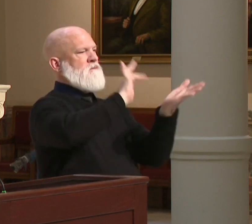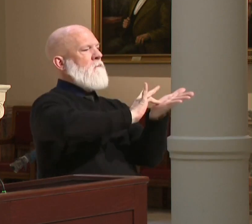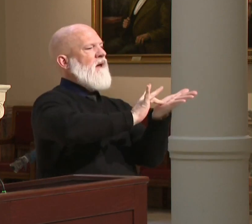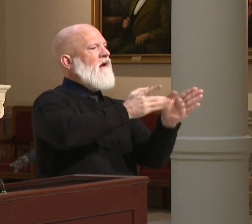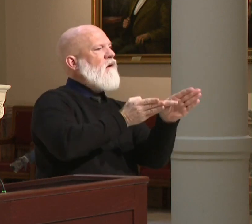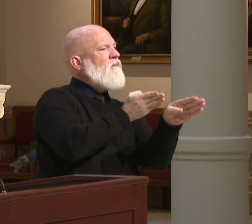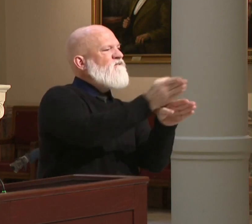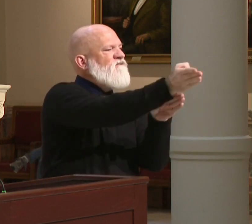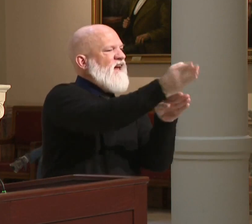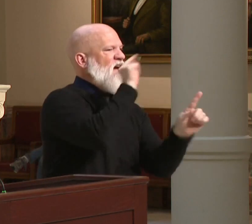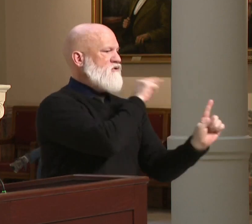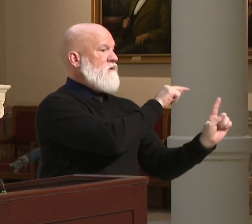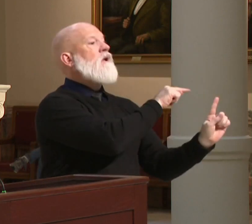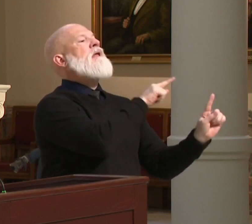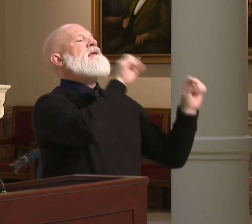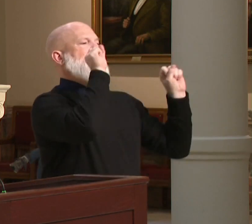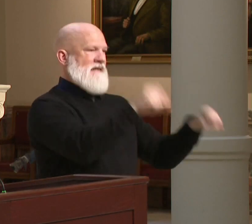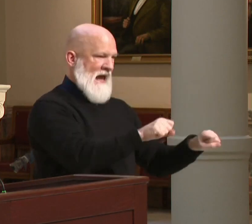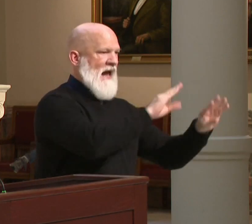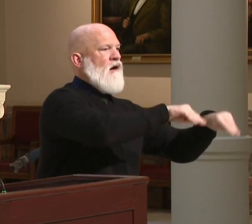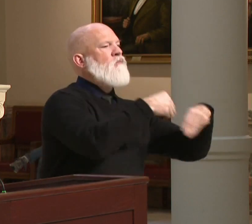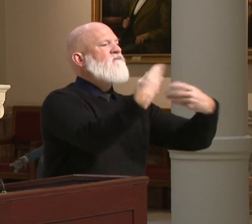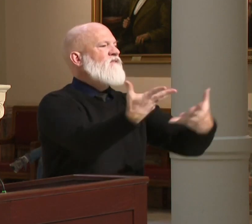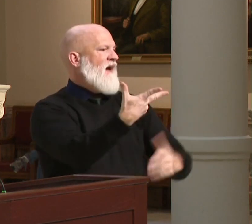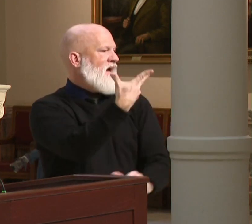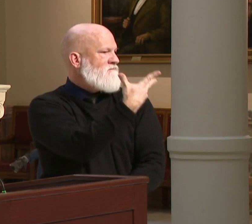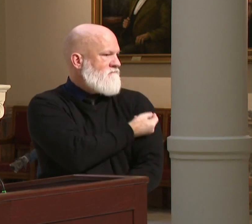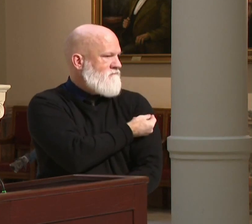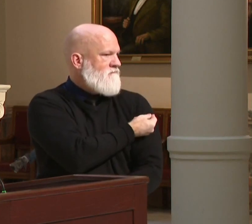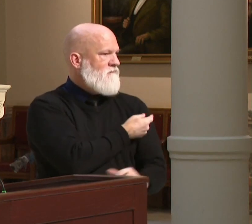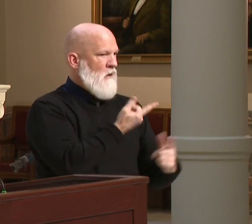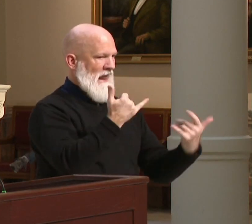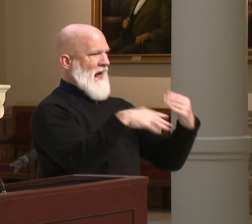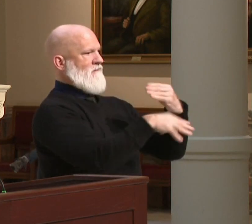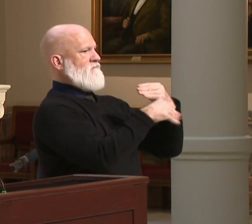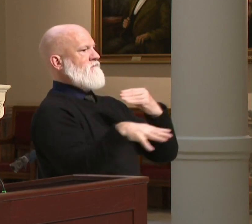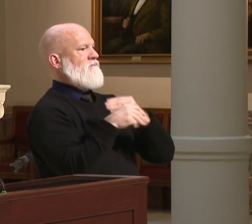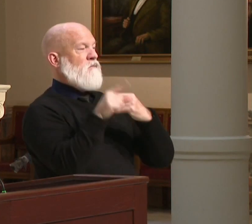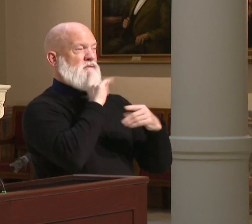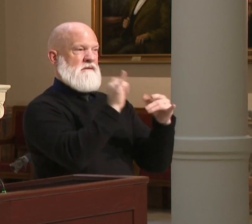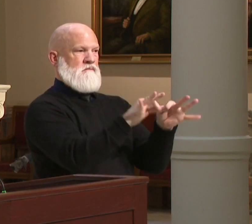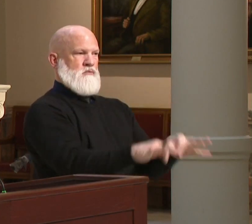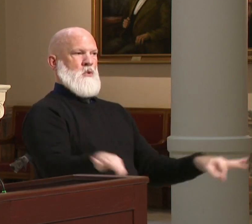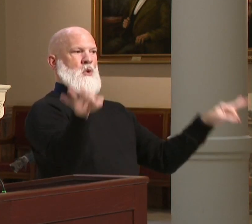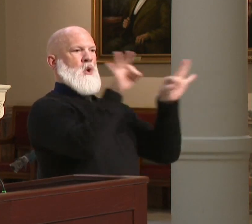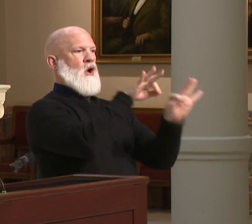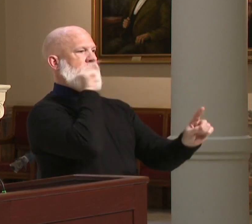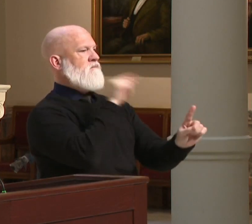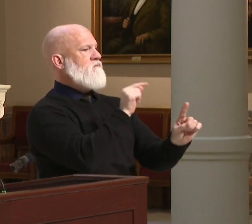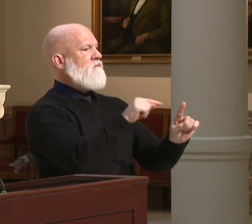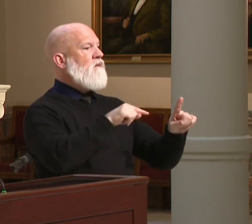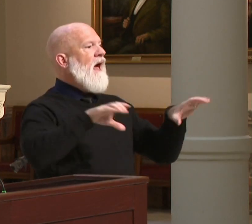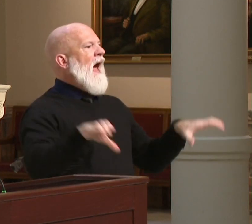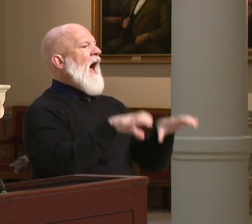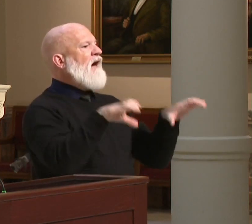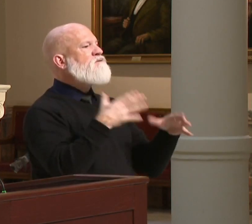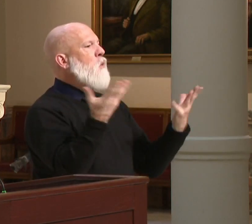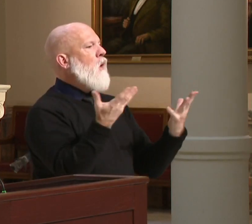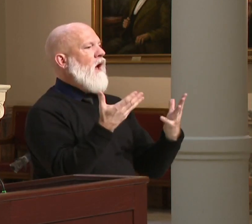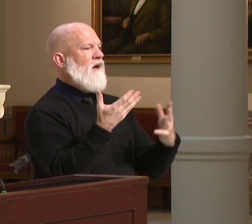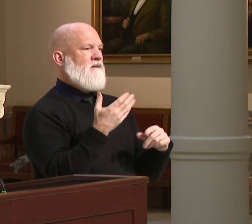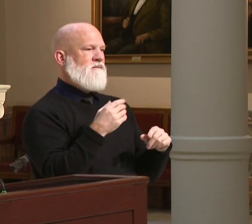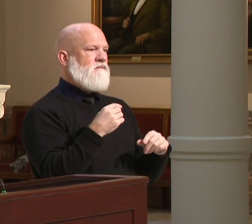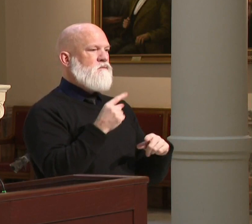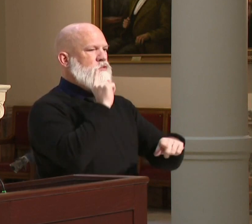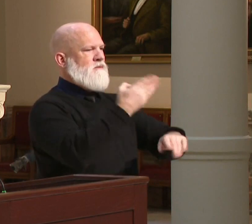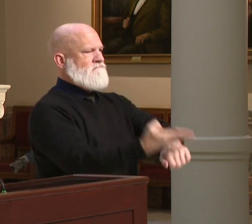also eligible to administer. This important action, growing the number of people who can vaccinate